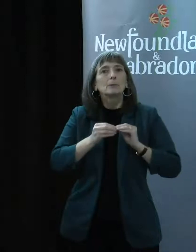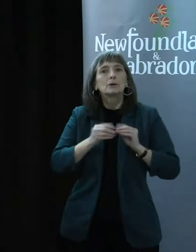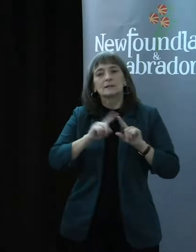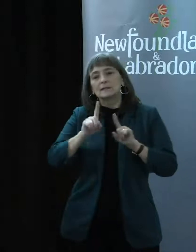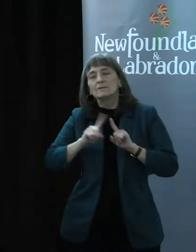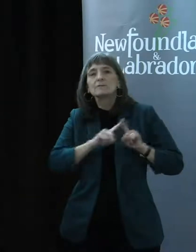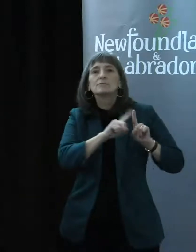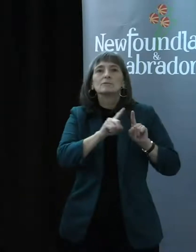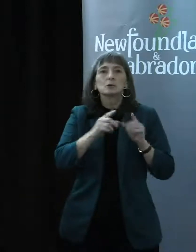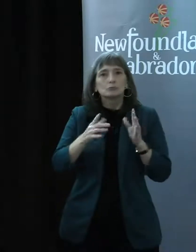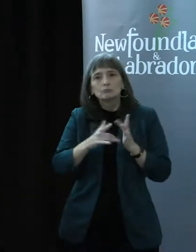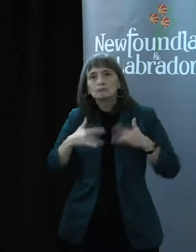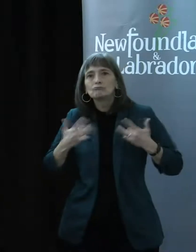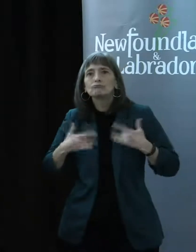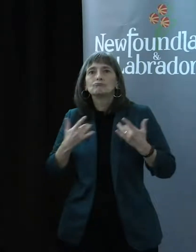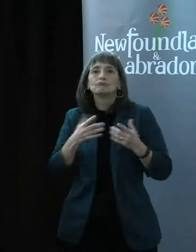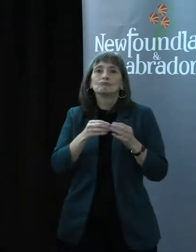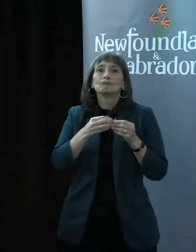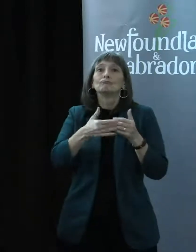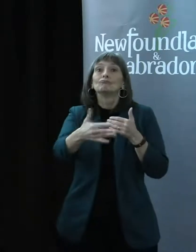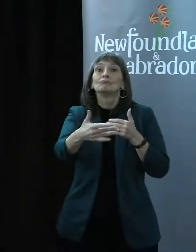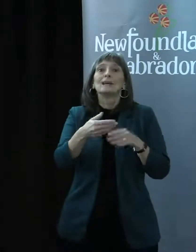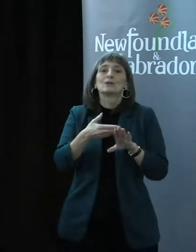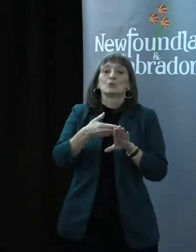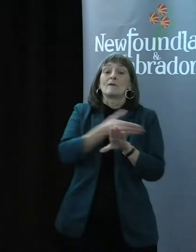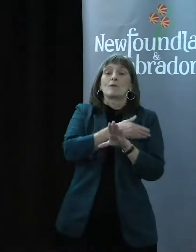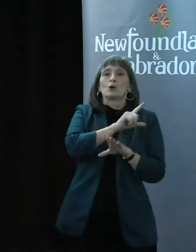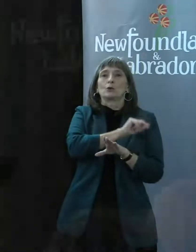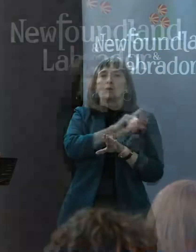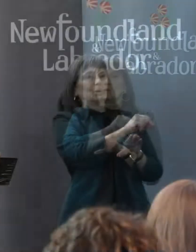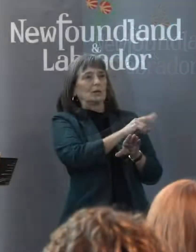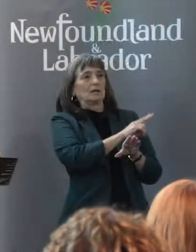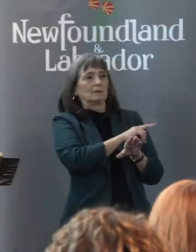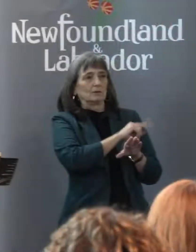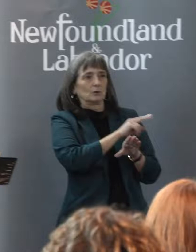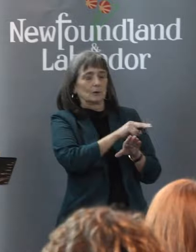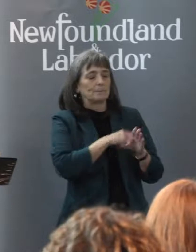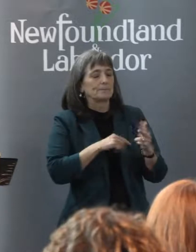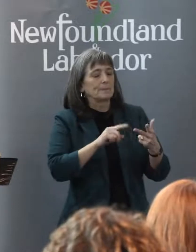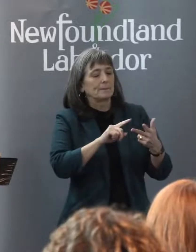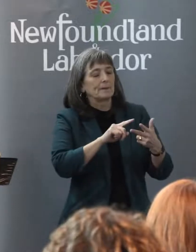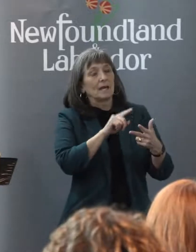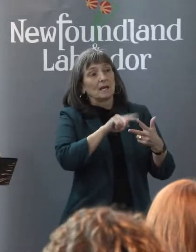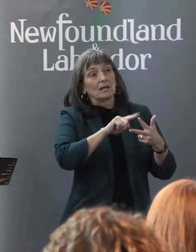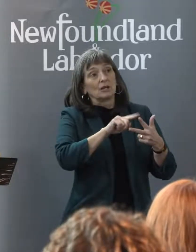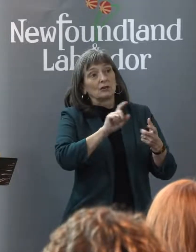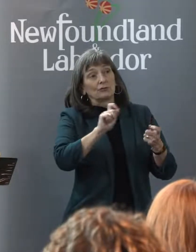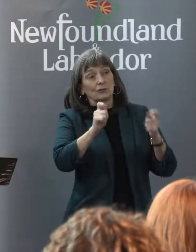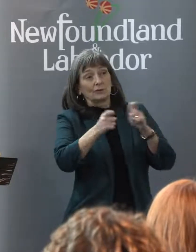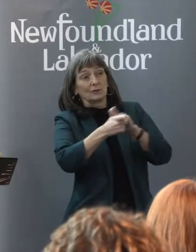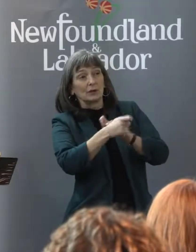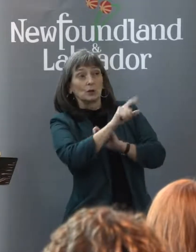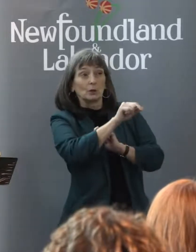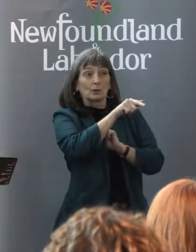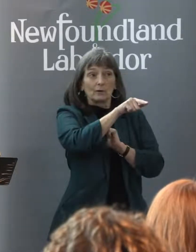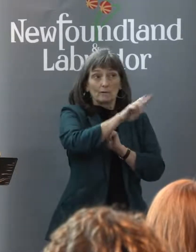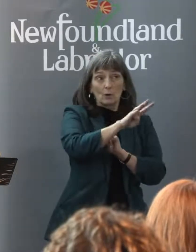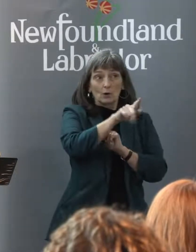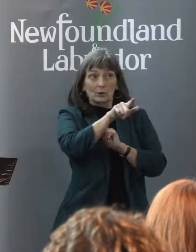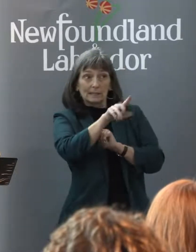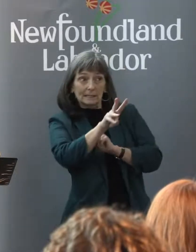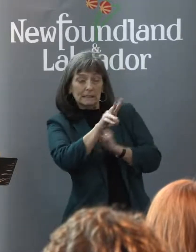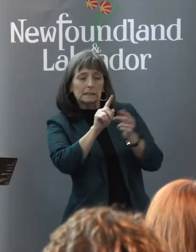to pre-2020 levels. Transformation 2024-2026 is a